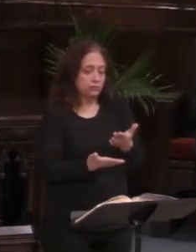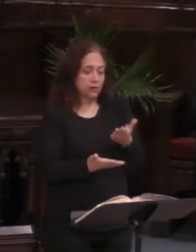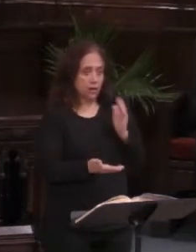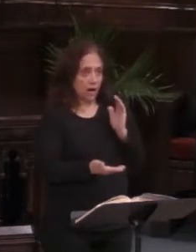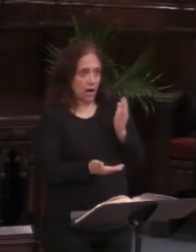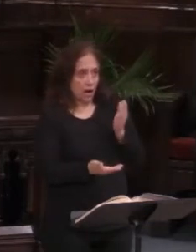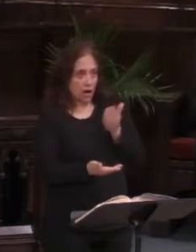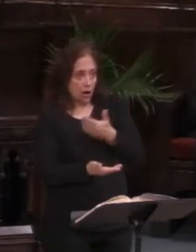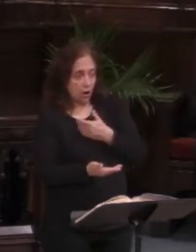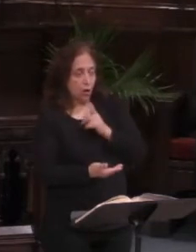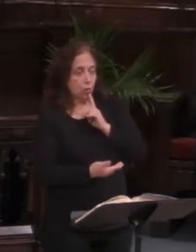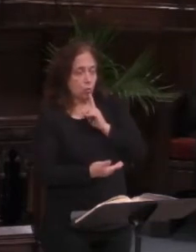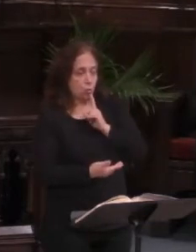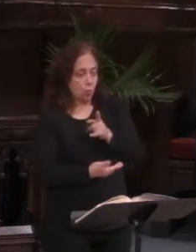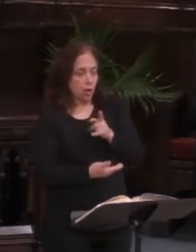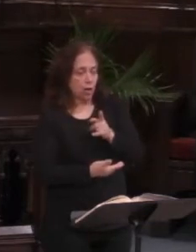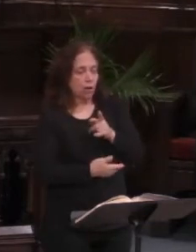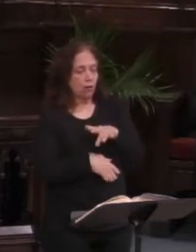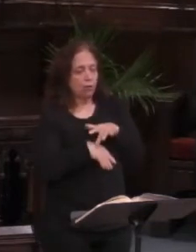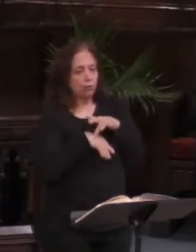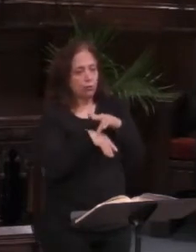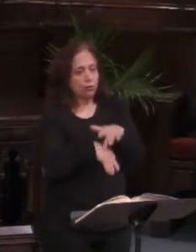our real lament.